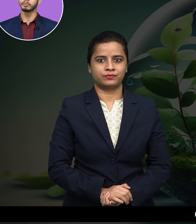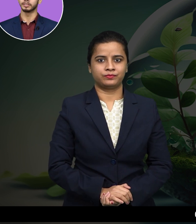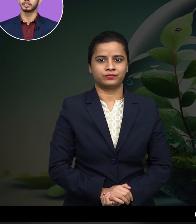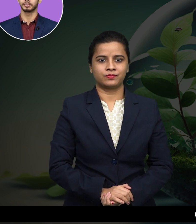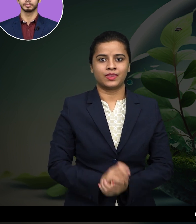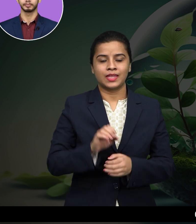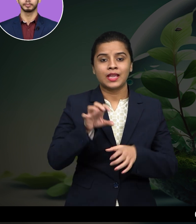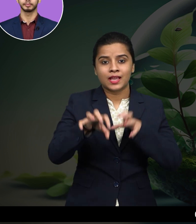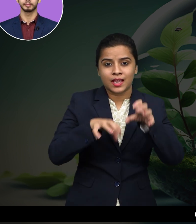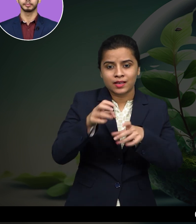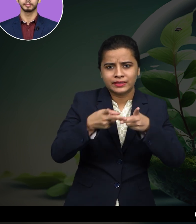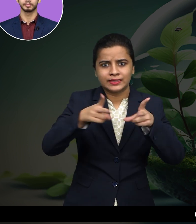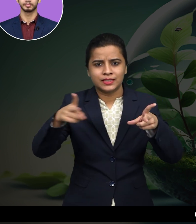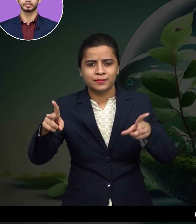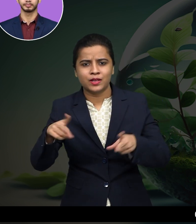consumers,